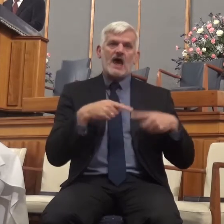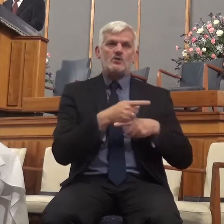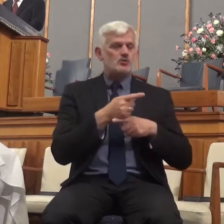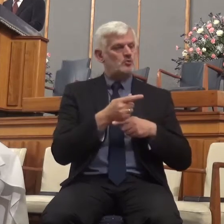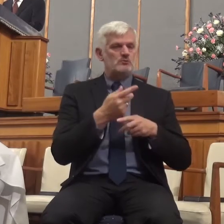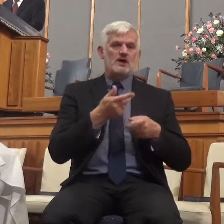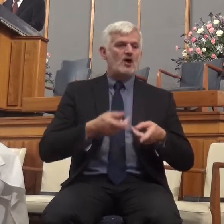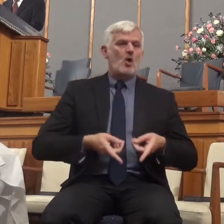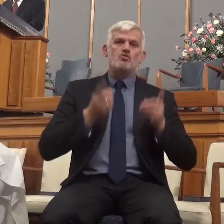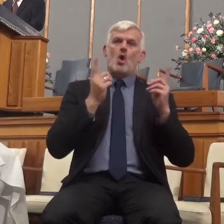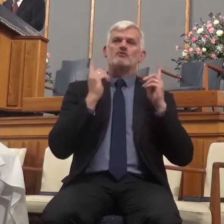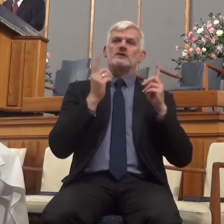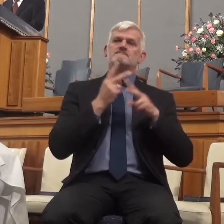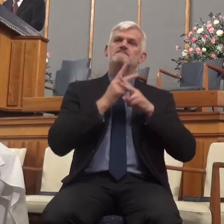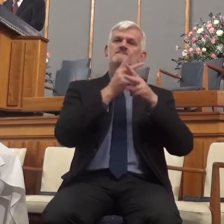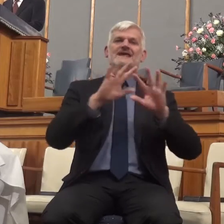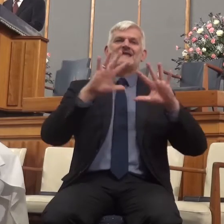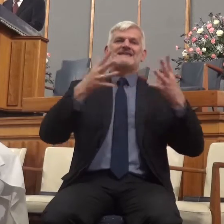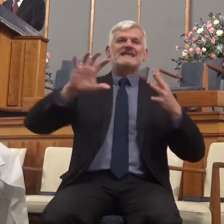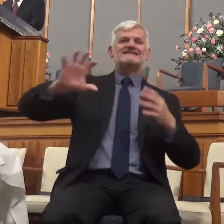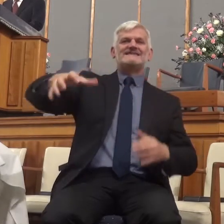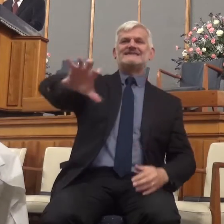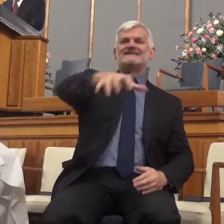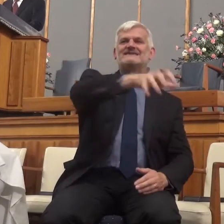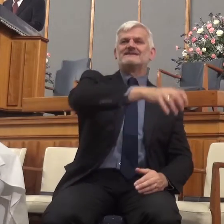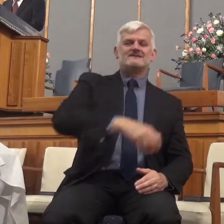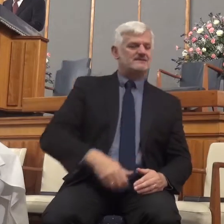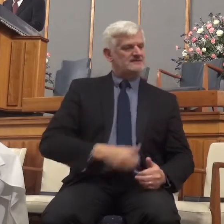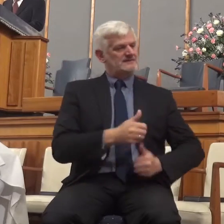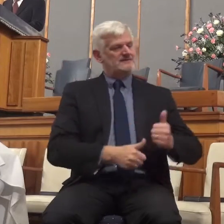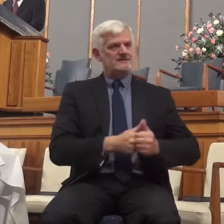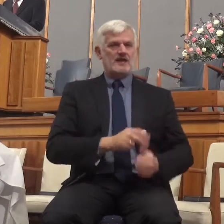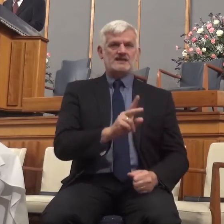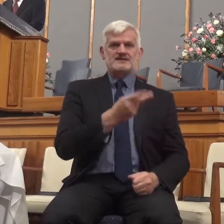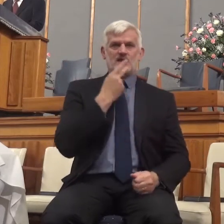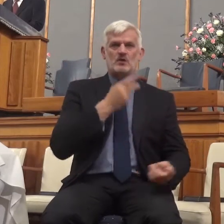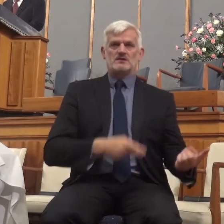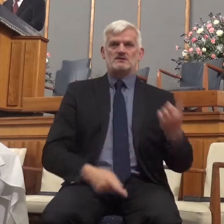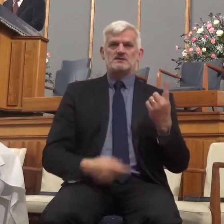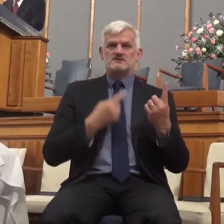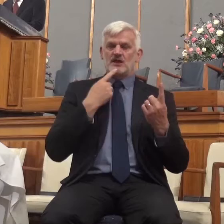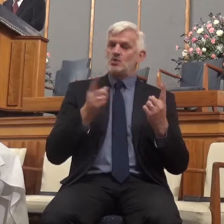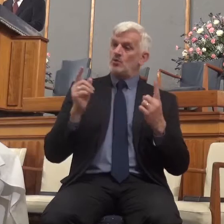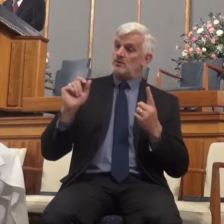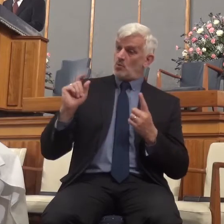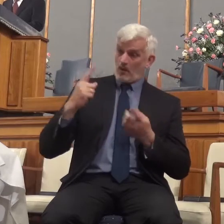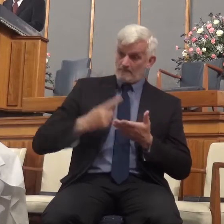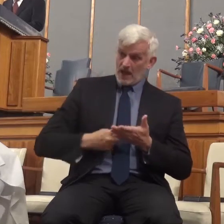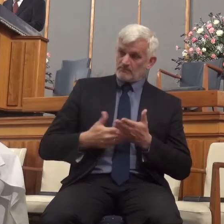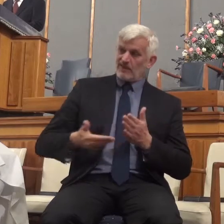thou authority over 10 cities. And the second came, saying, Lord, thy pound hath